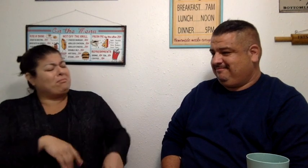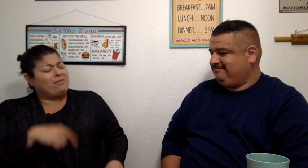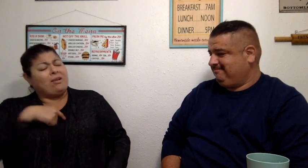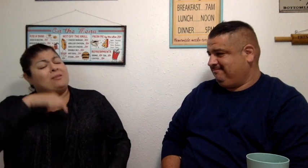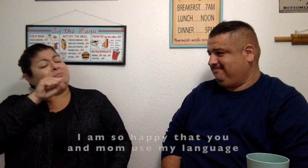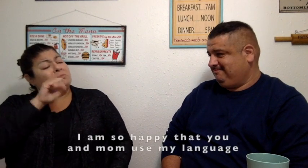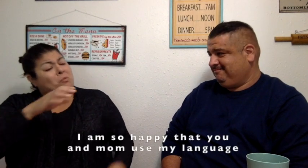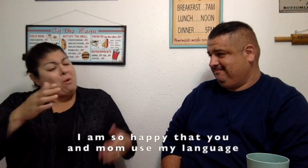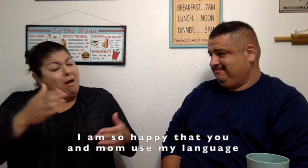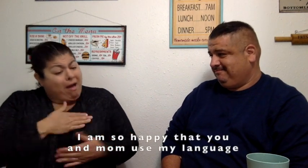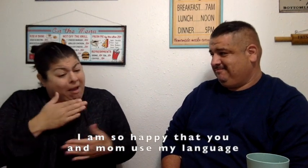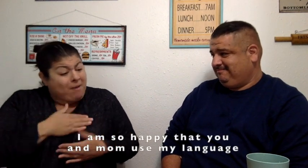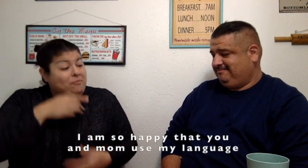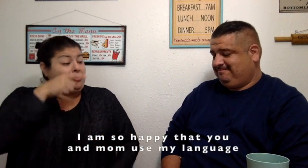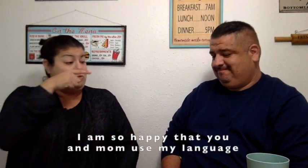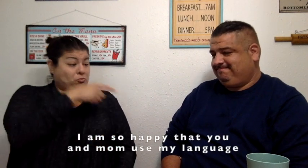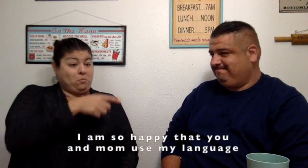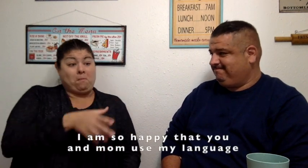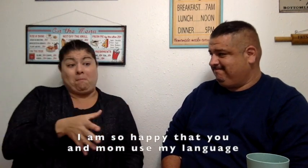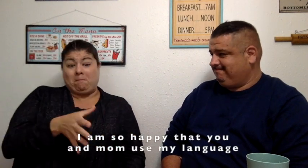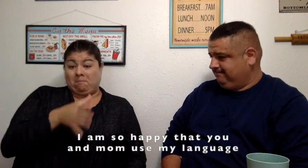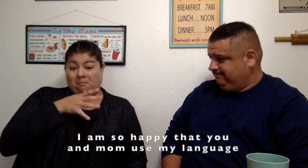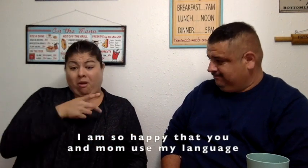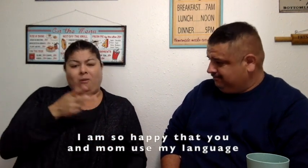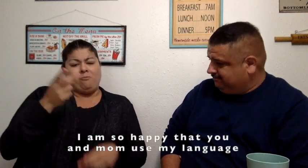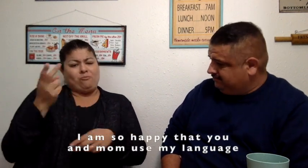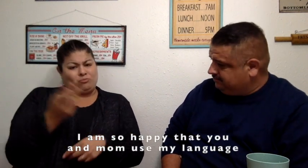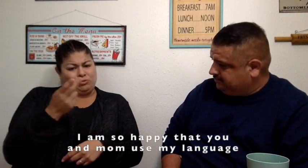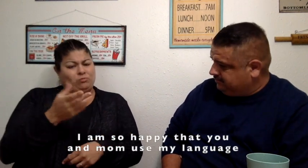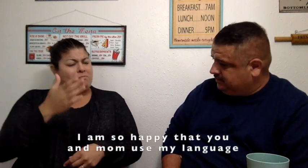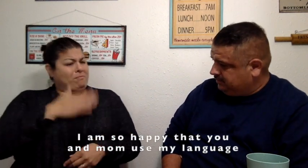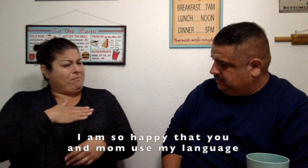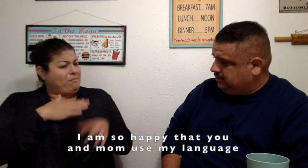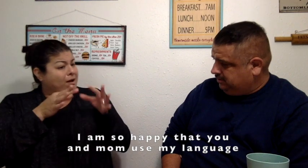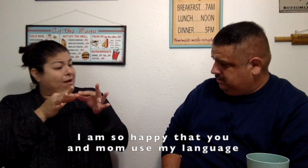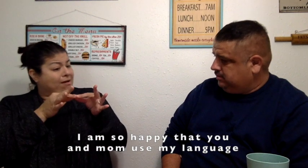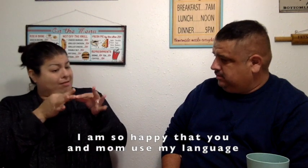Oh, I am so happy that you and mom use my language